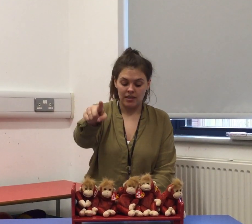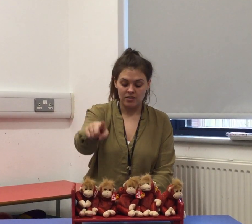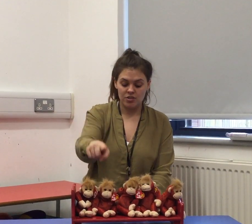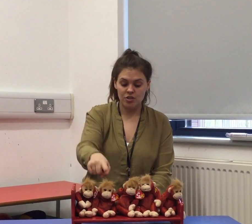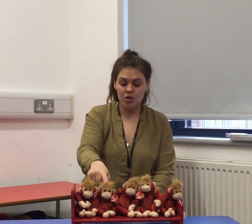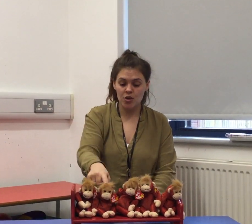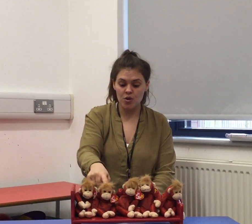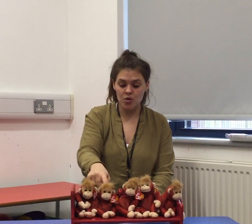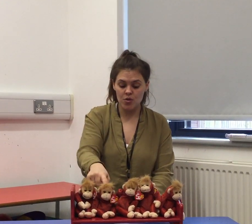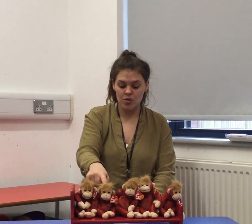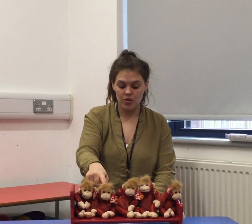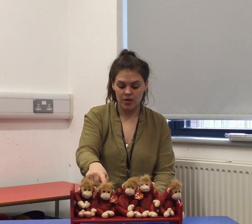1, 2,